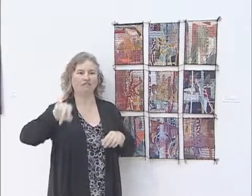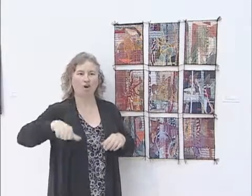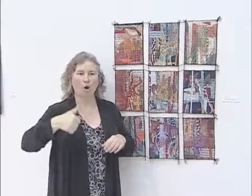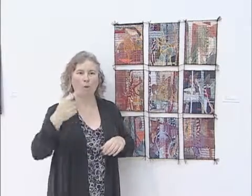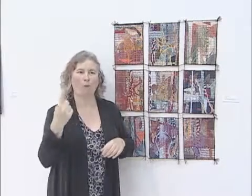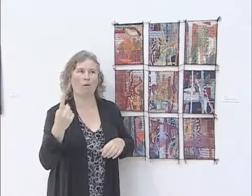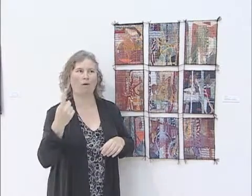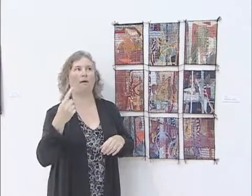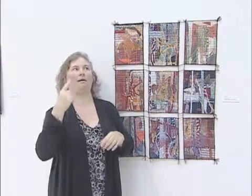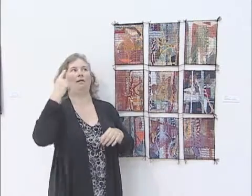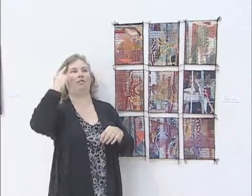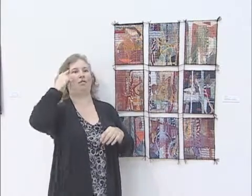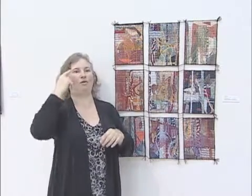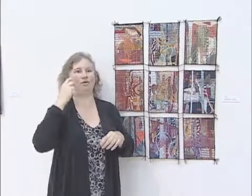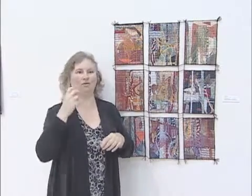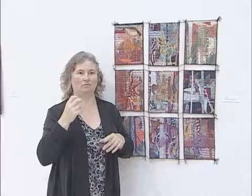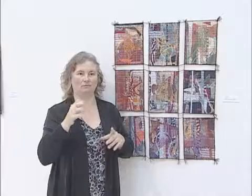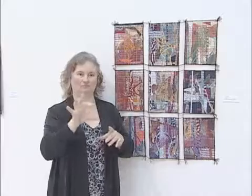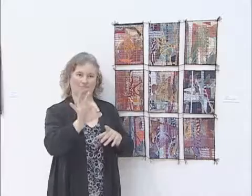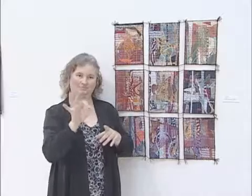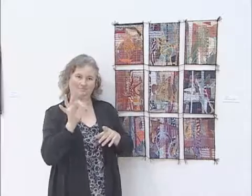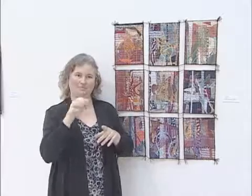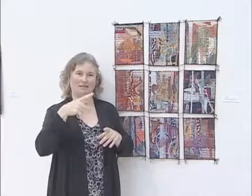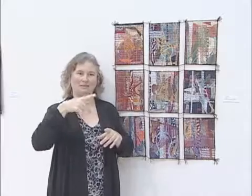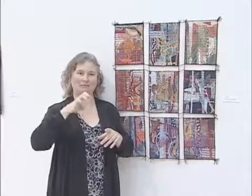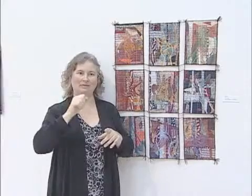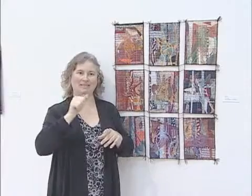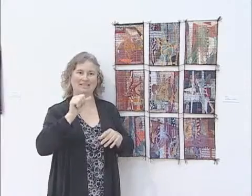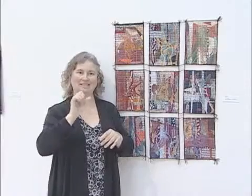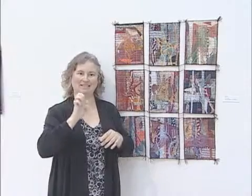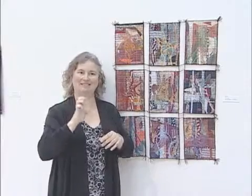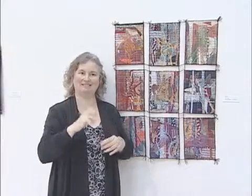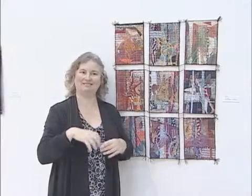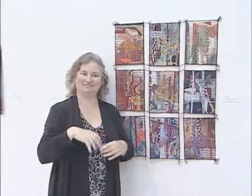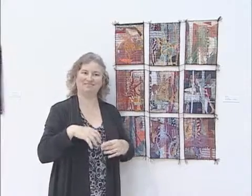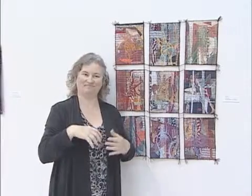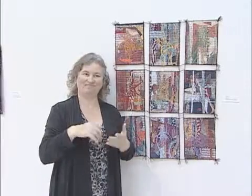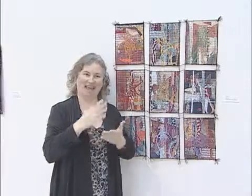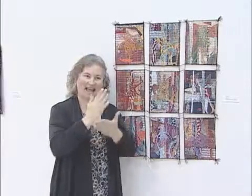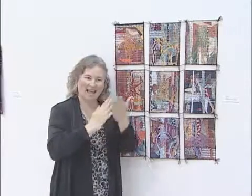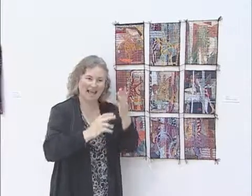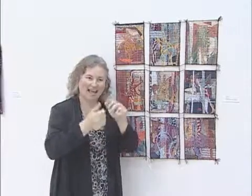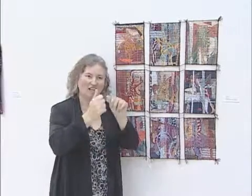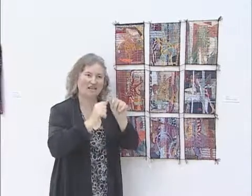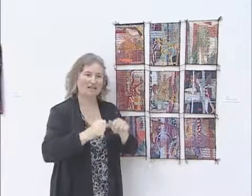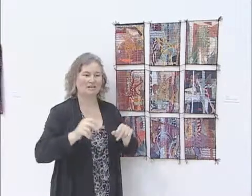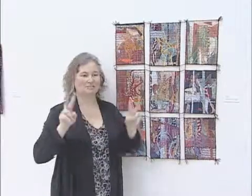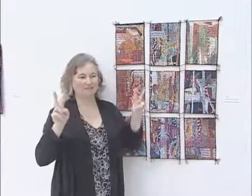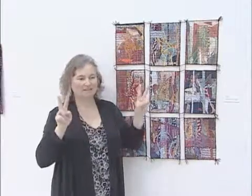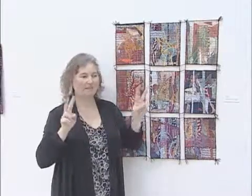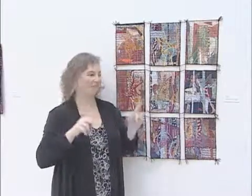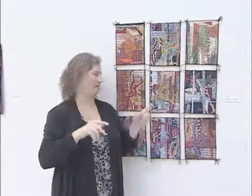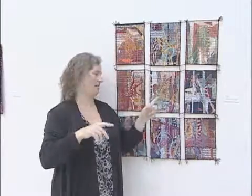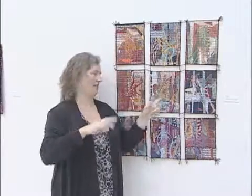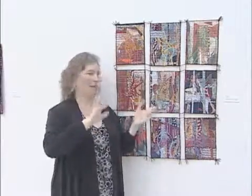the world provide peace for everyone? Why isn't it available to all? And I decided to choose the theme as peace as the overarching theme for the whole